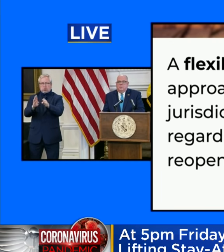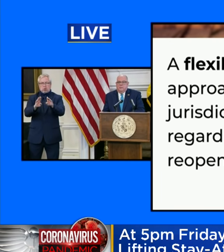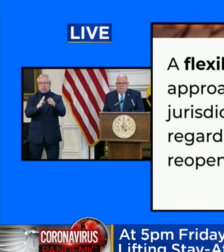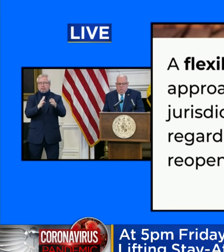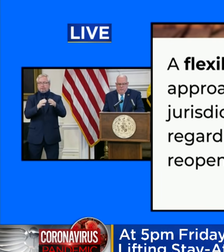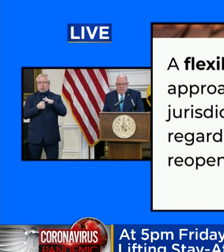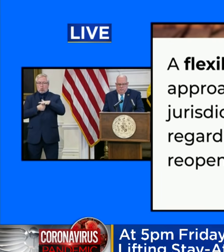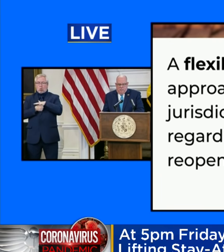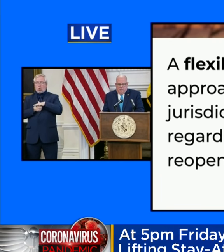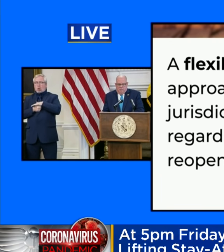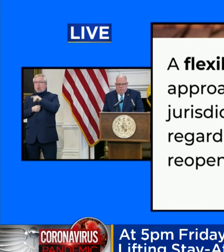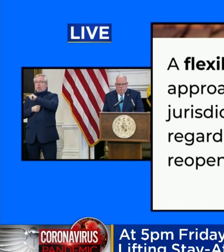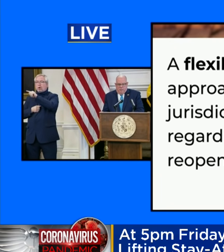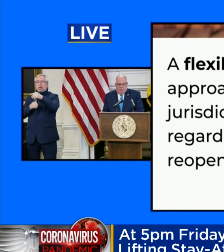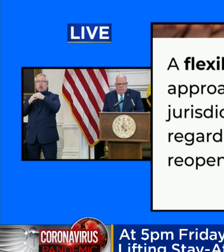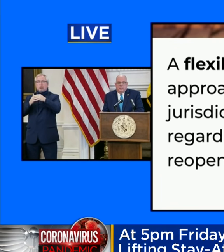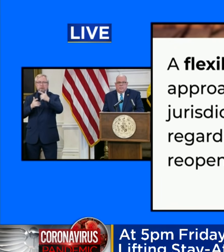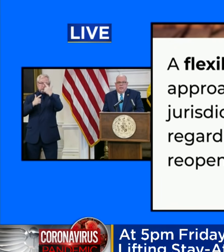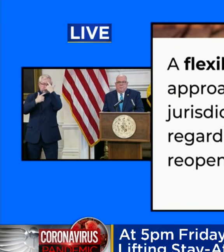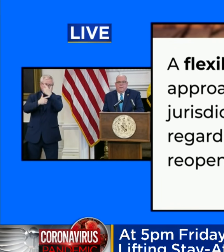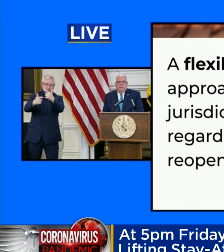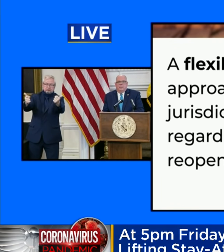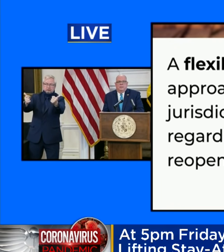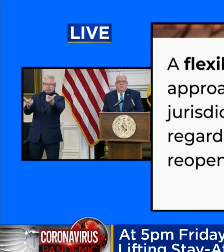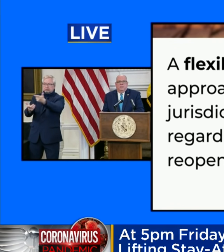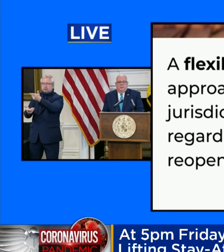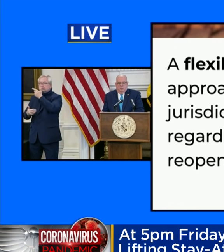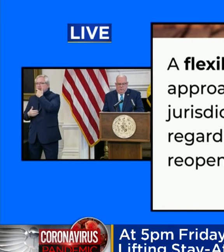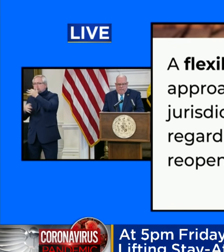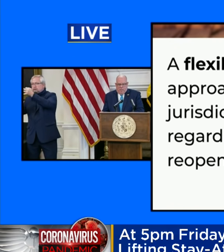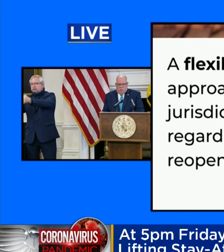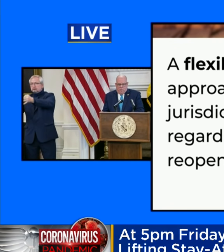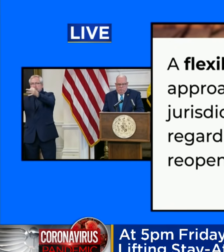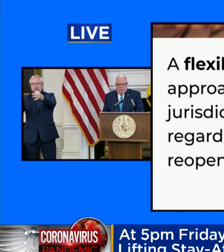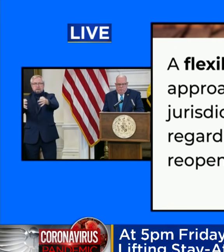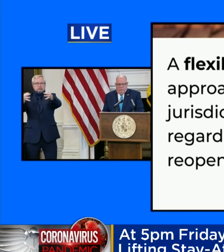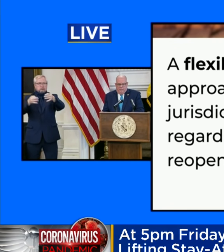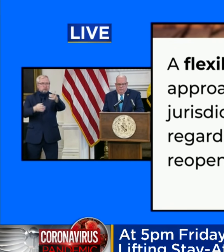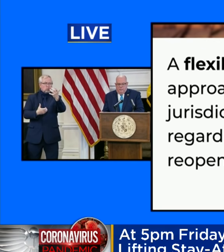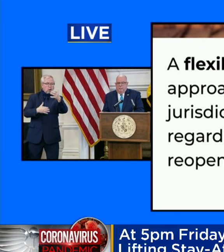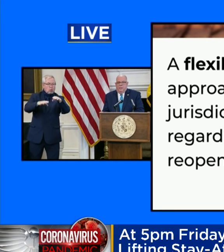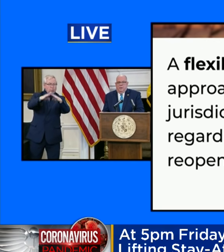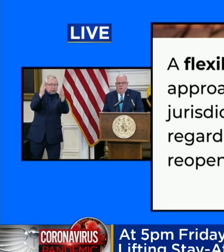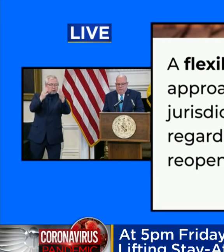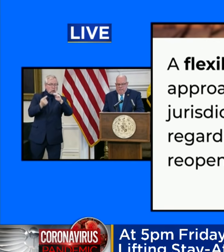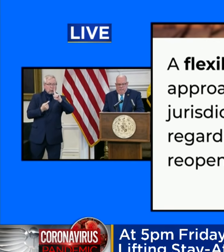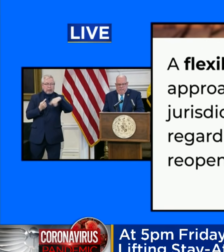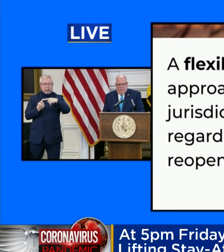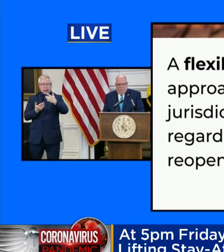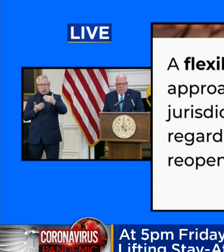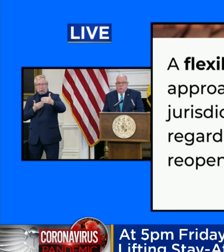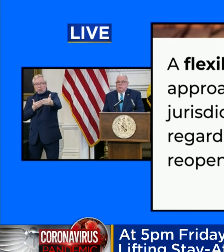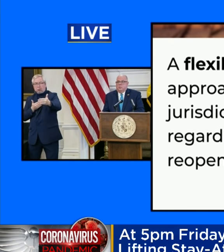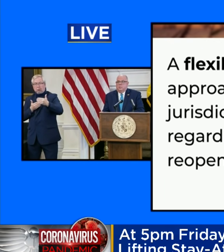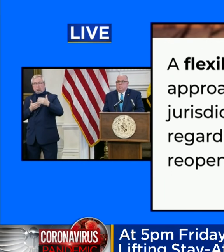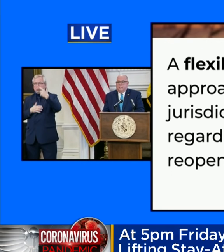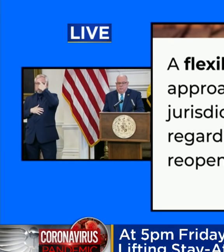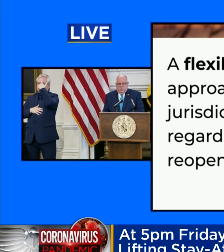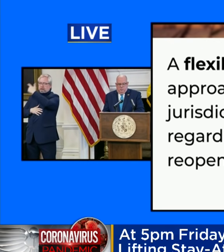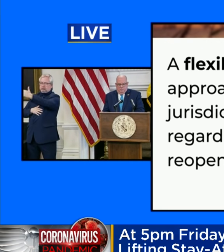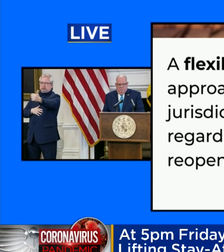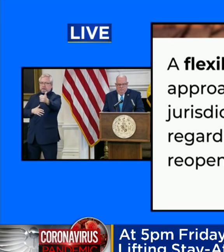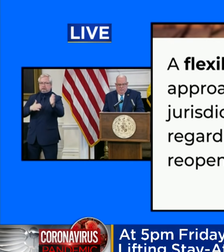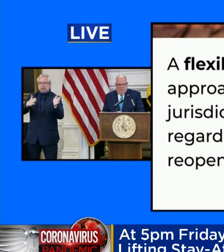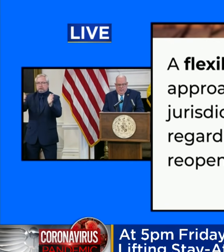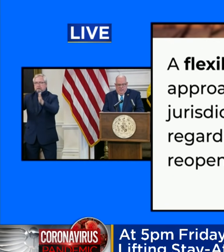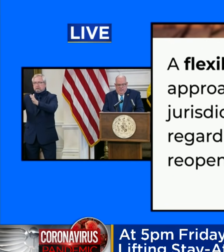leaders to make decisions regarding the timing of stage 1 reopenings in their individual